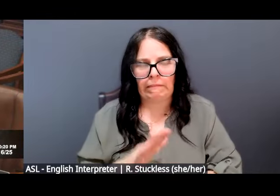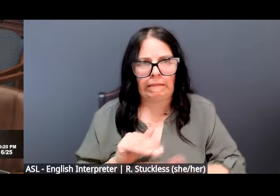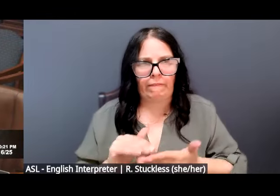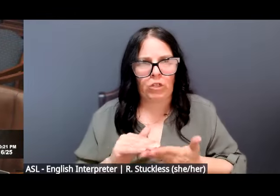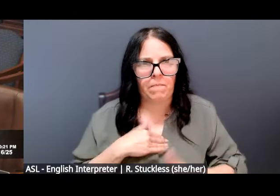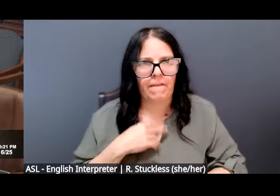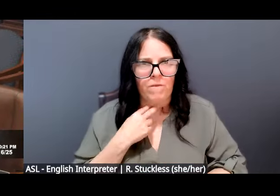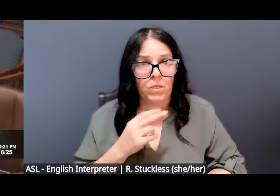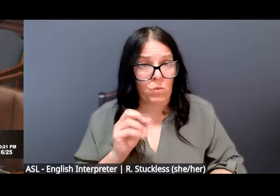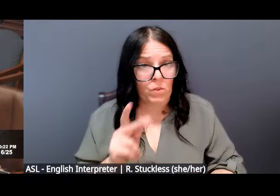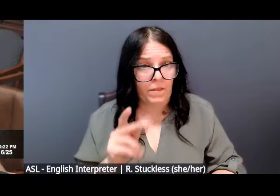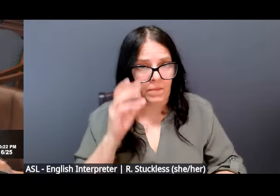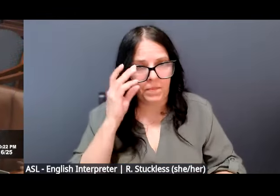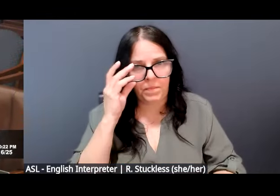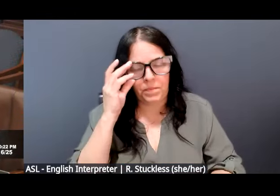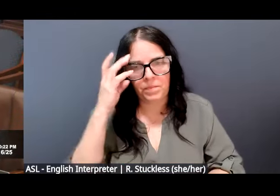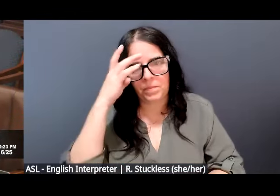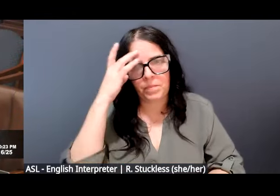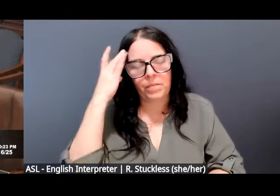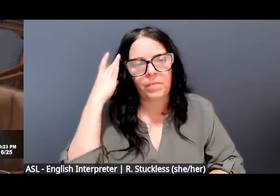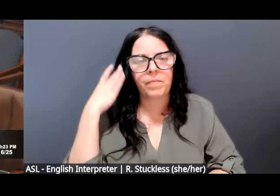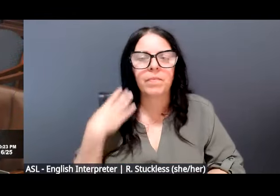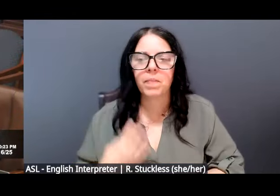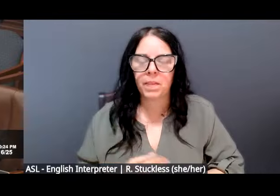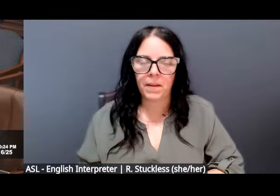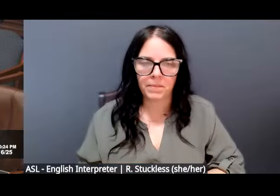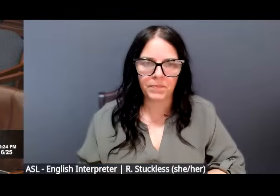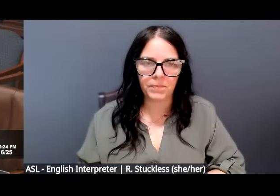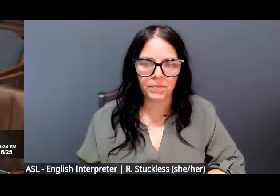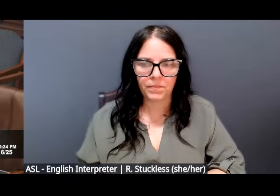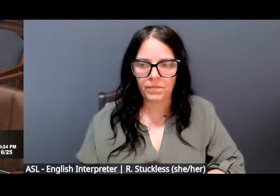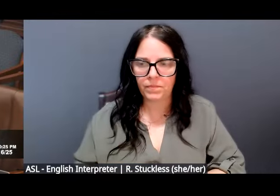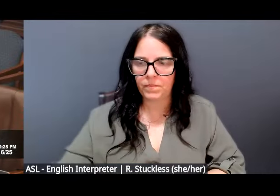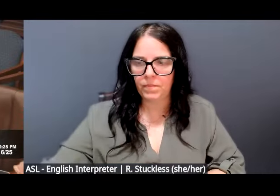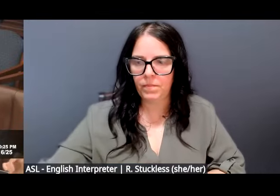okay? Go forward. So